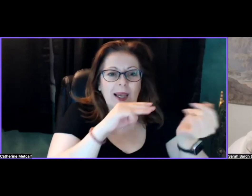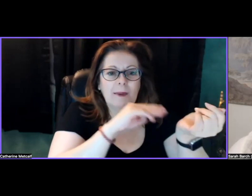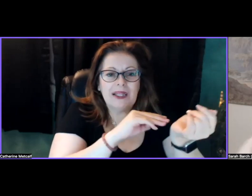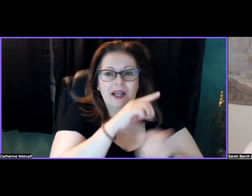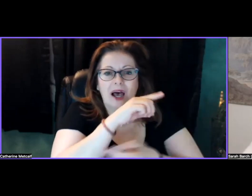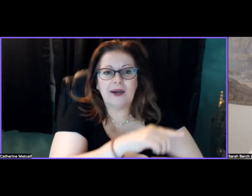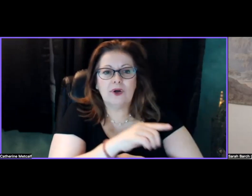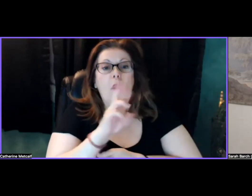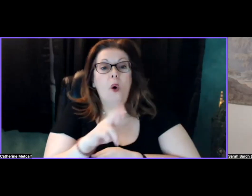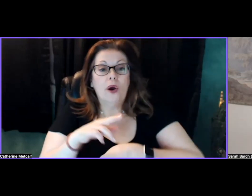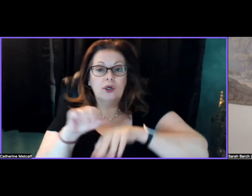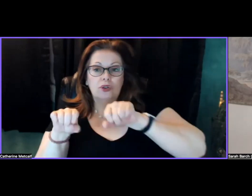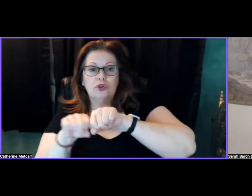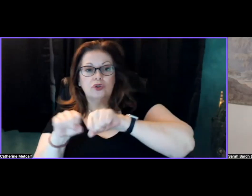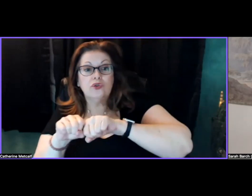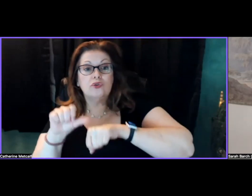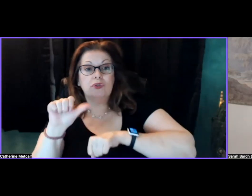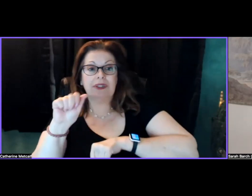shoe.